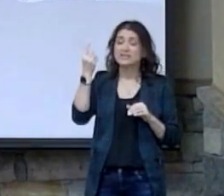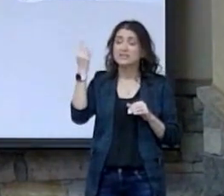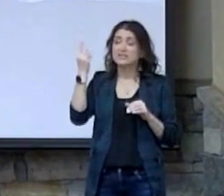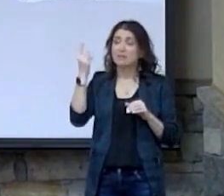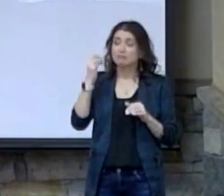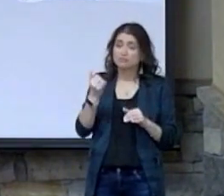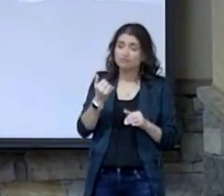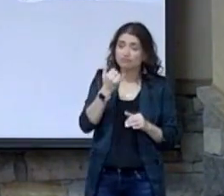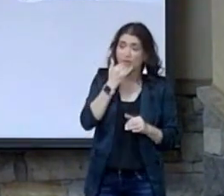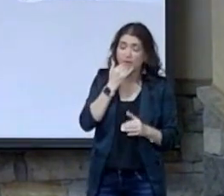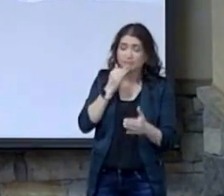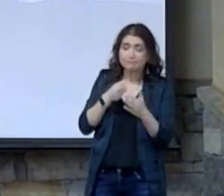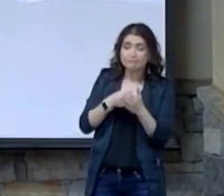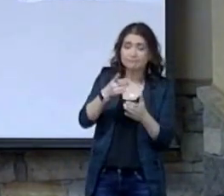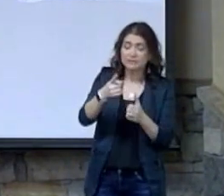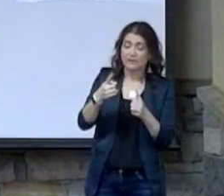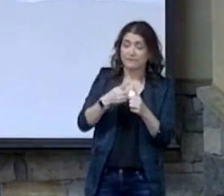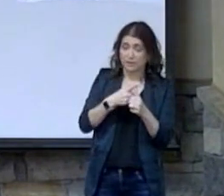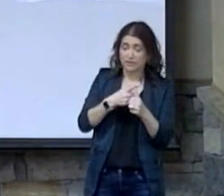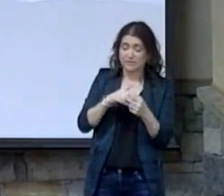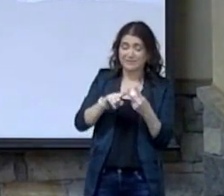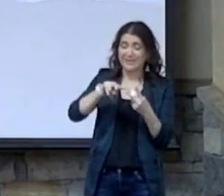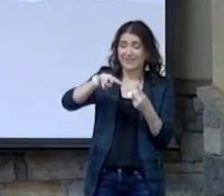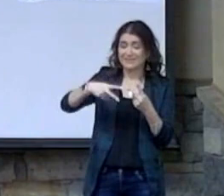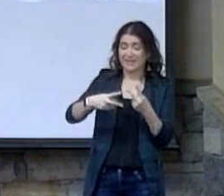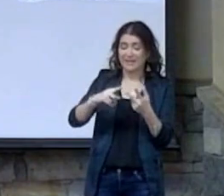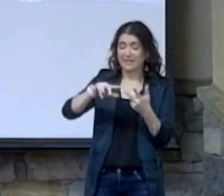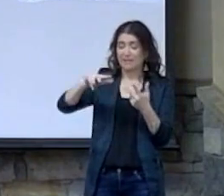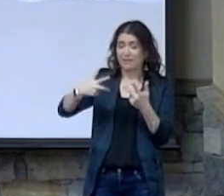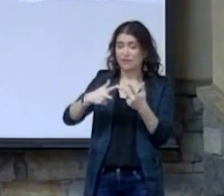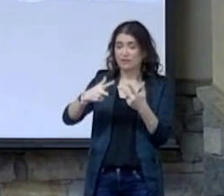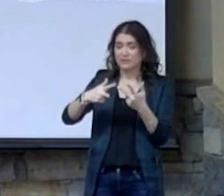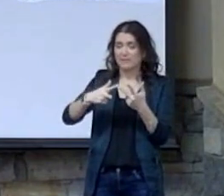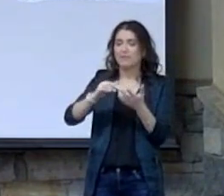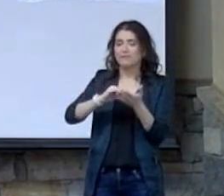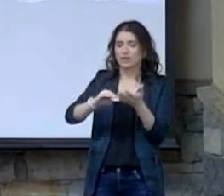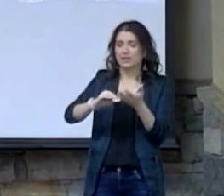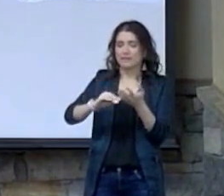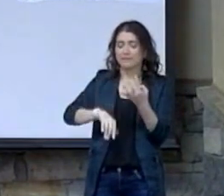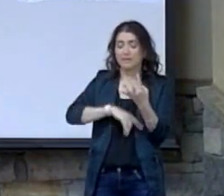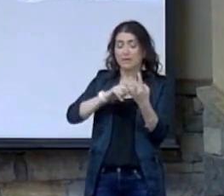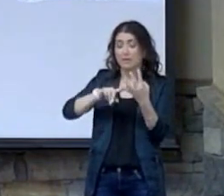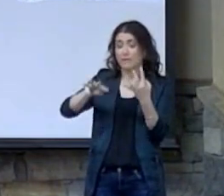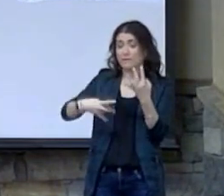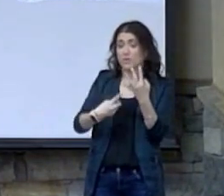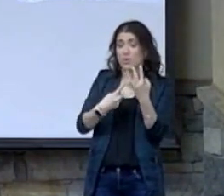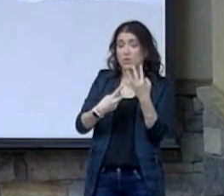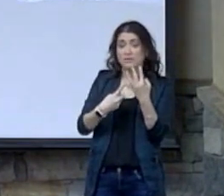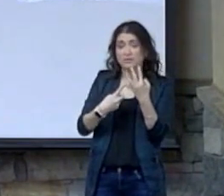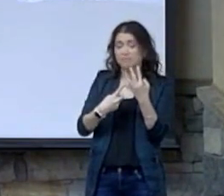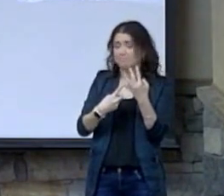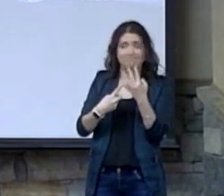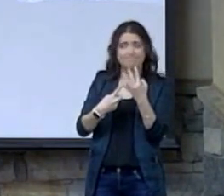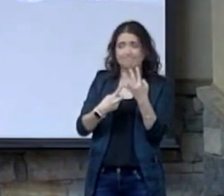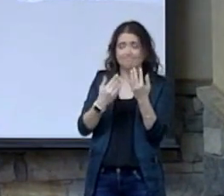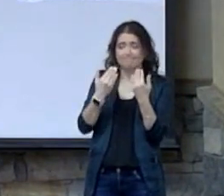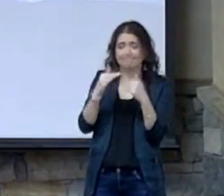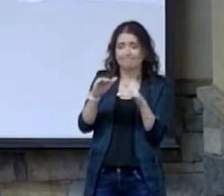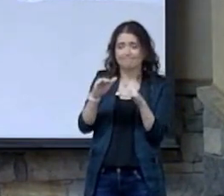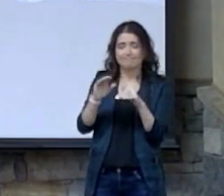you, the first, the second, and the third time, forgive them. The 4th time, don't forgive